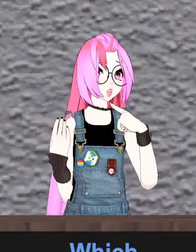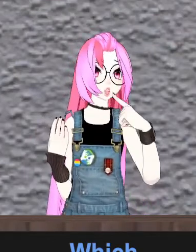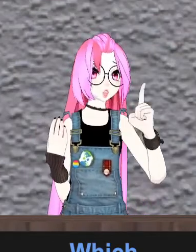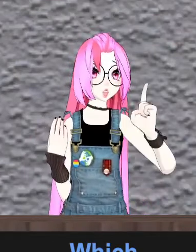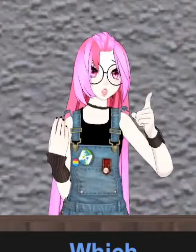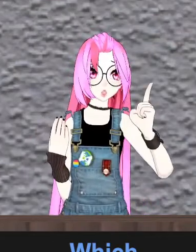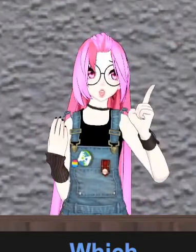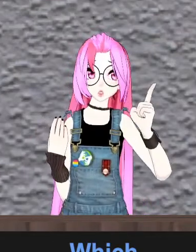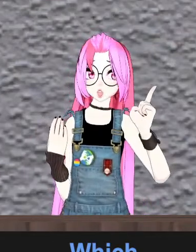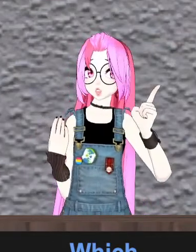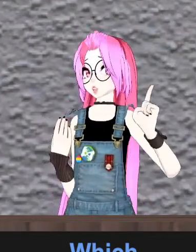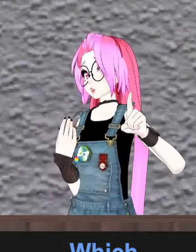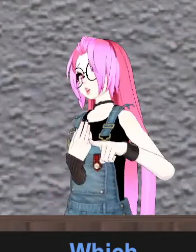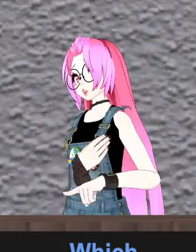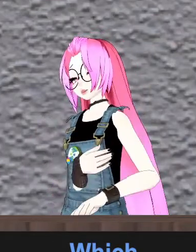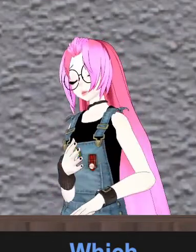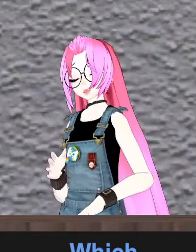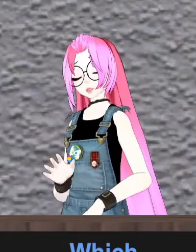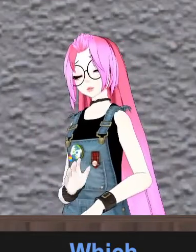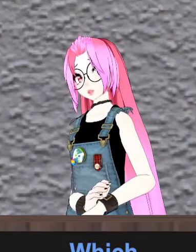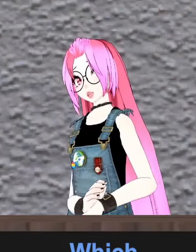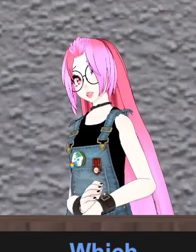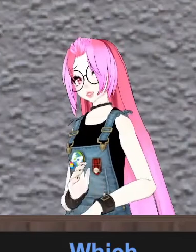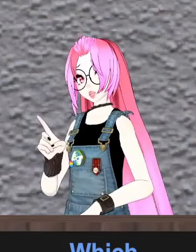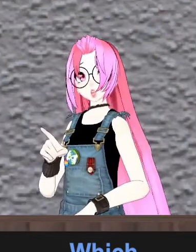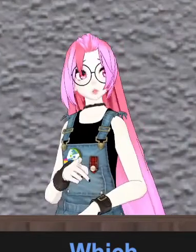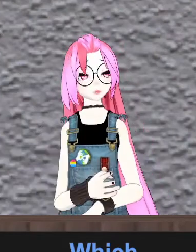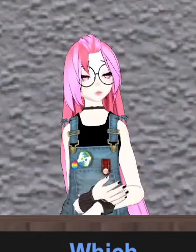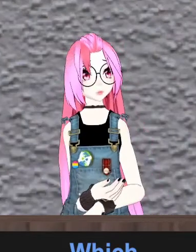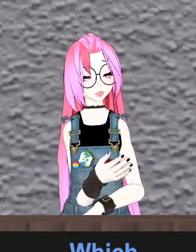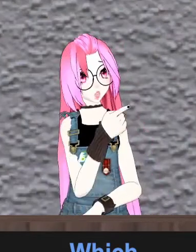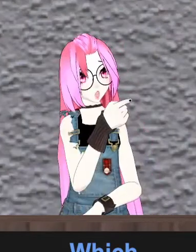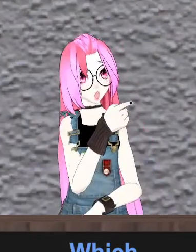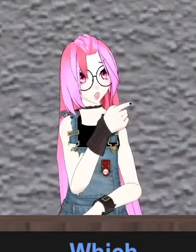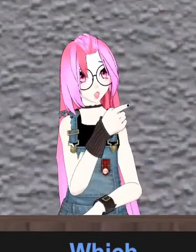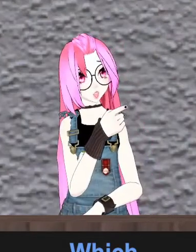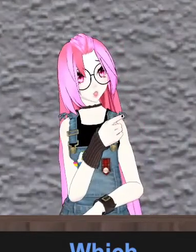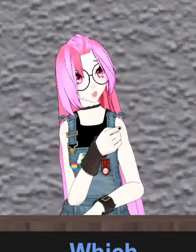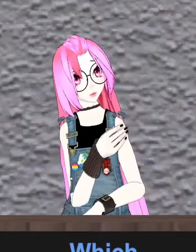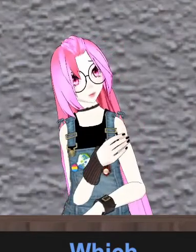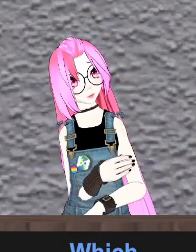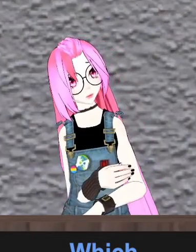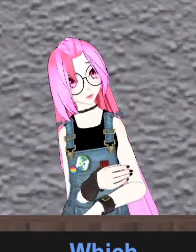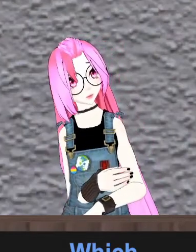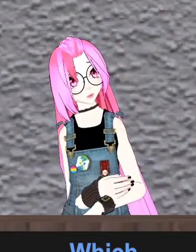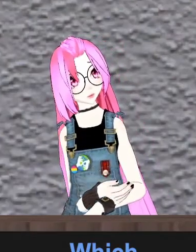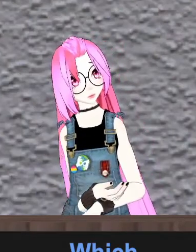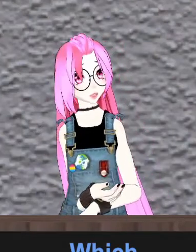Sleepiness gets punished. A little bit sleepy. Let's see, do you have a question, Mix? I'm just